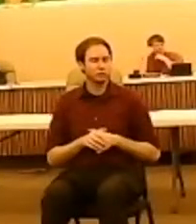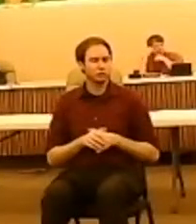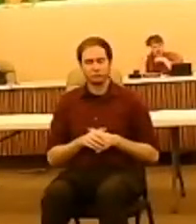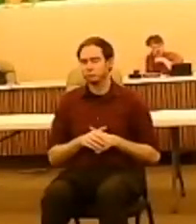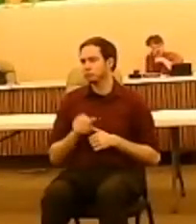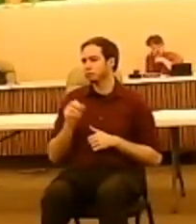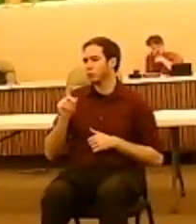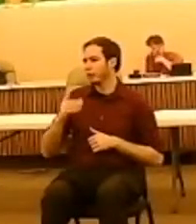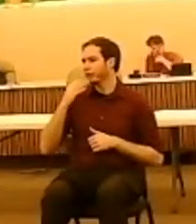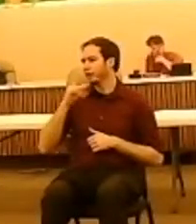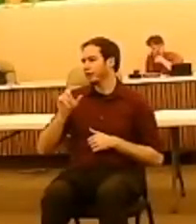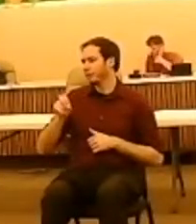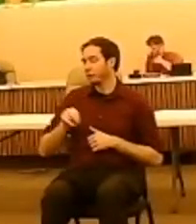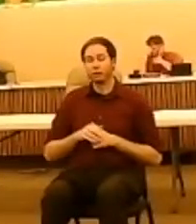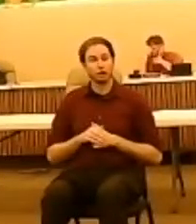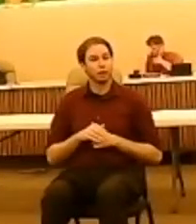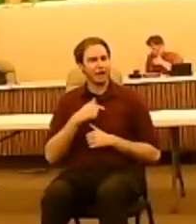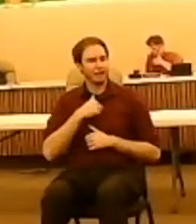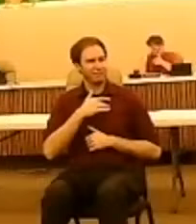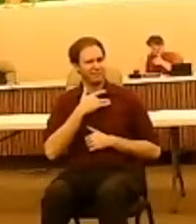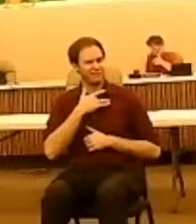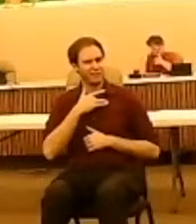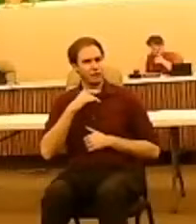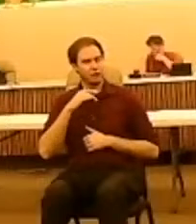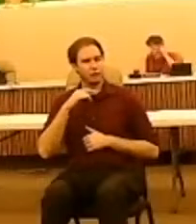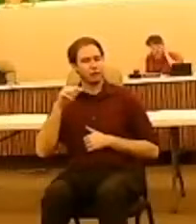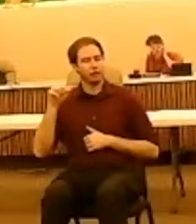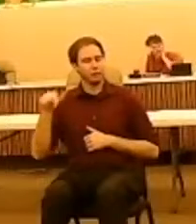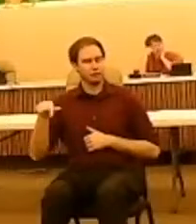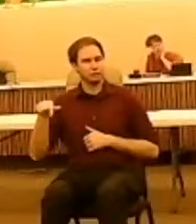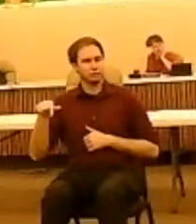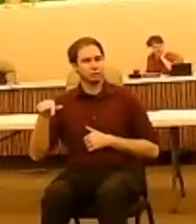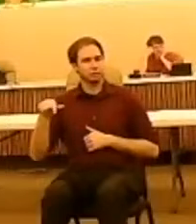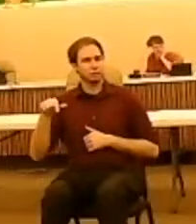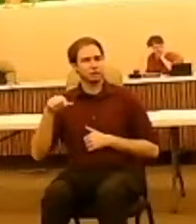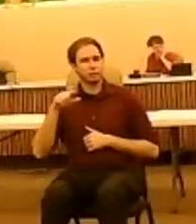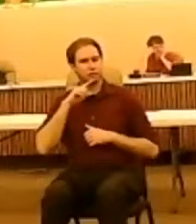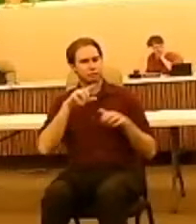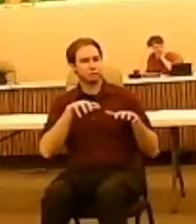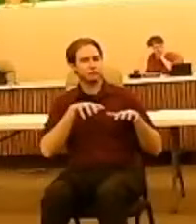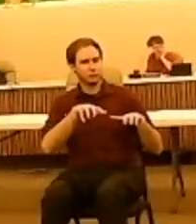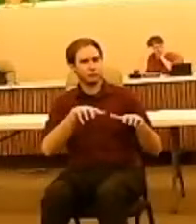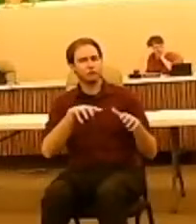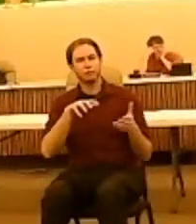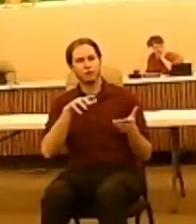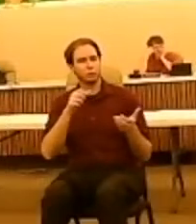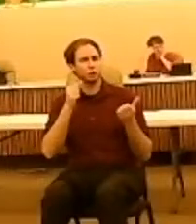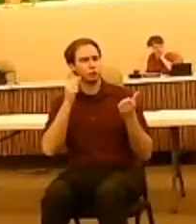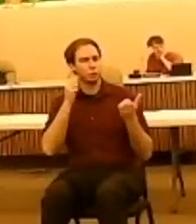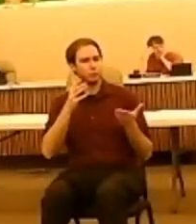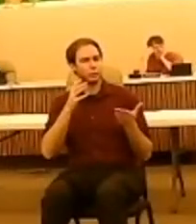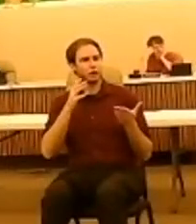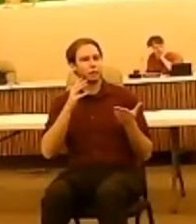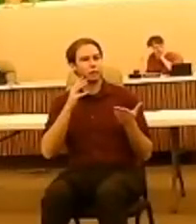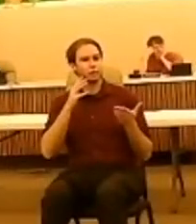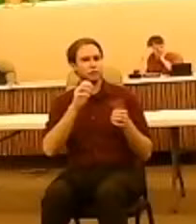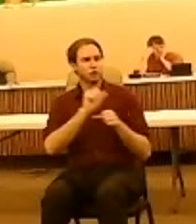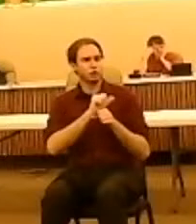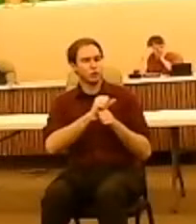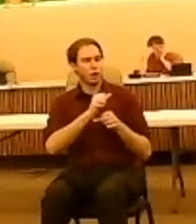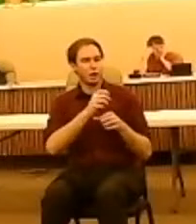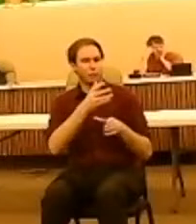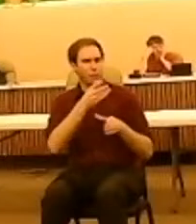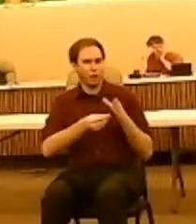Great, thank you. I feel that this will create jobs, just as so many jobs have been lost due to the